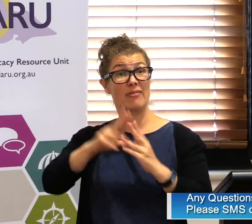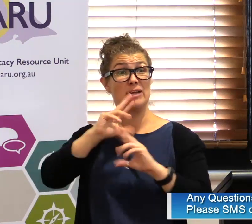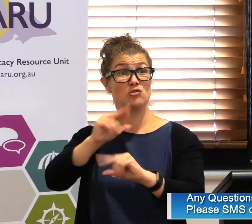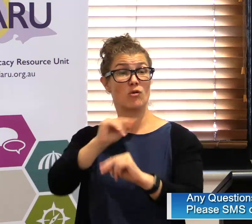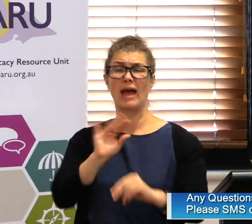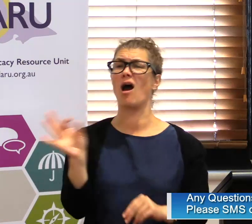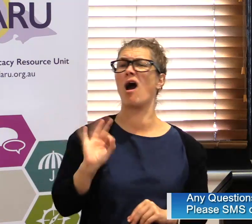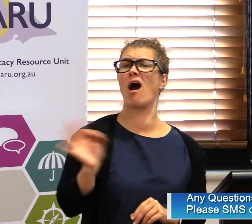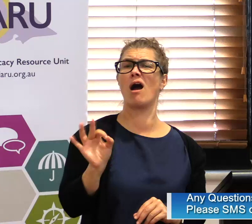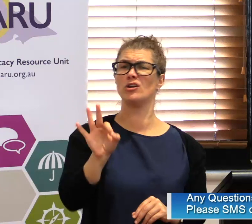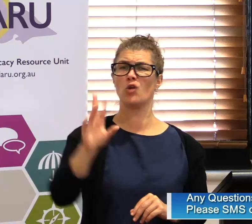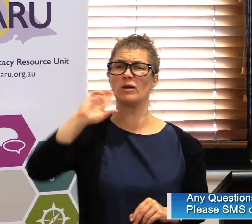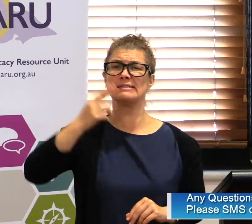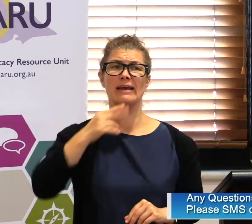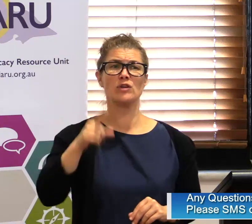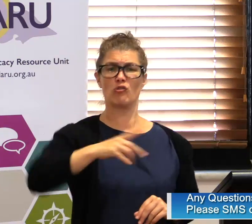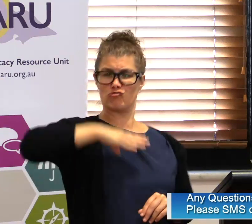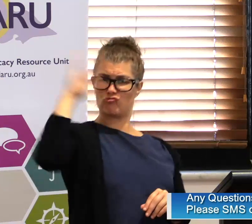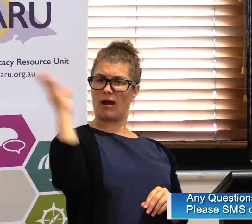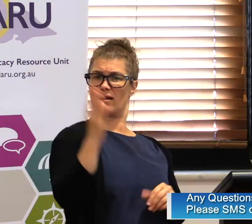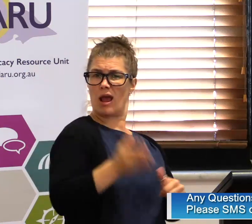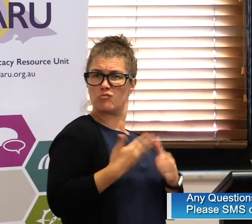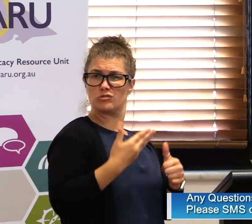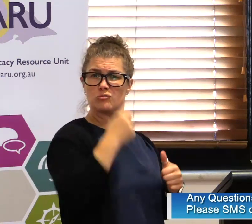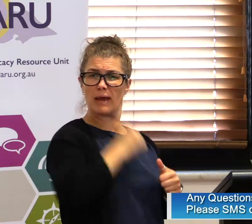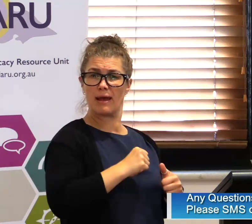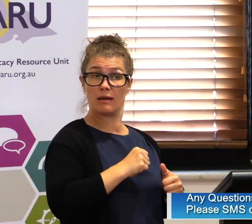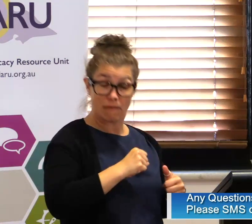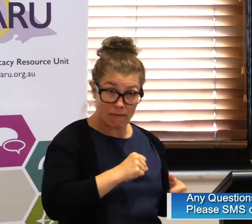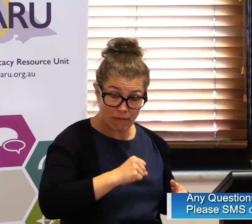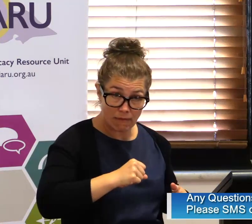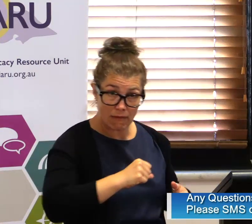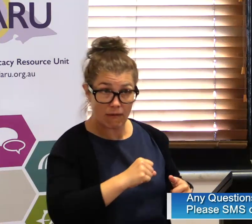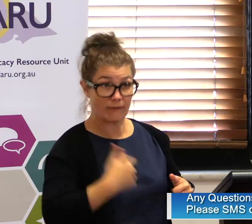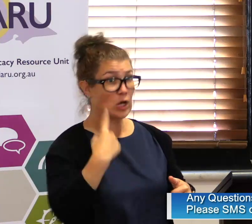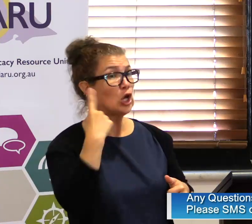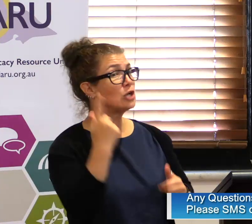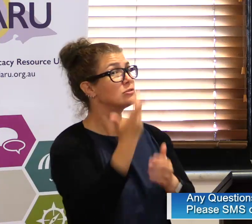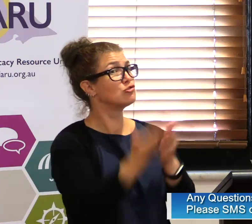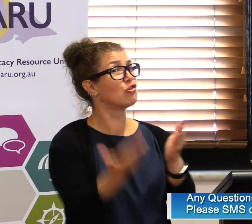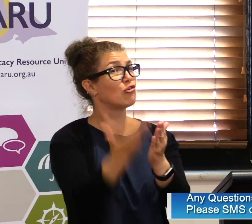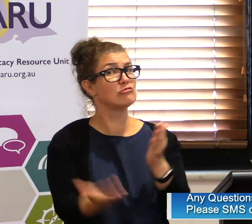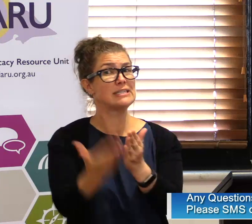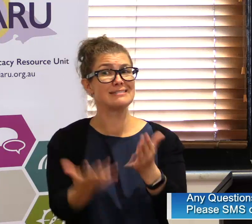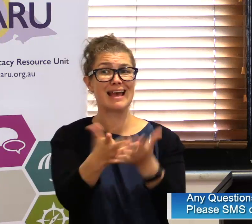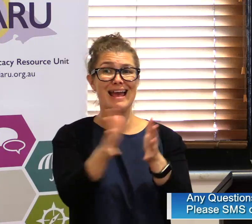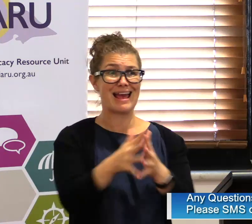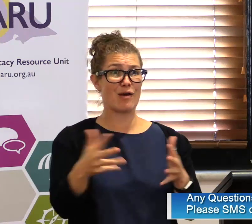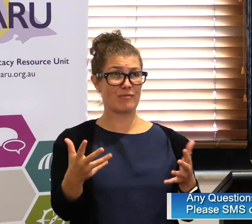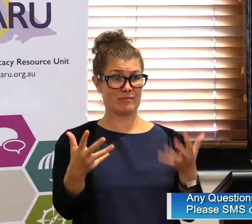not deaf, you're a drunk Aboriginal. And we heard that story. So that's how these things intersect in the